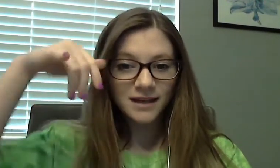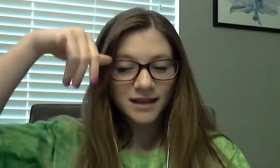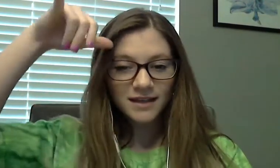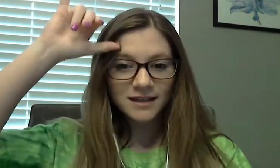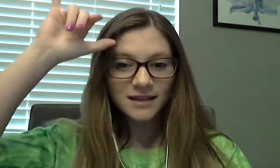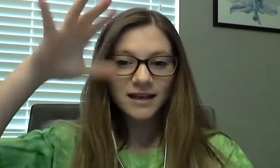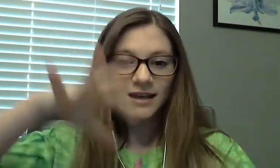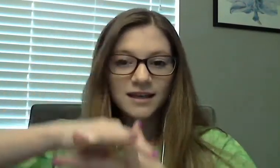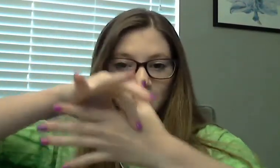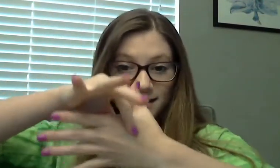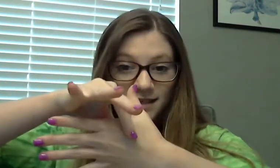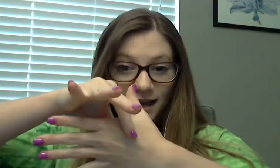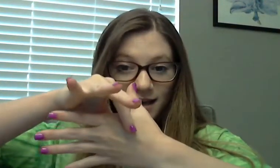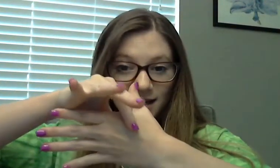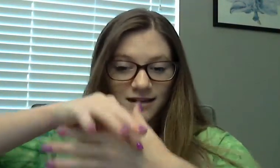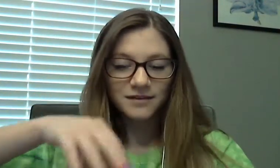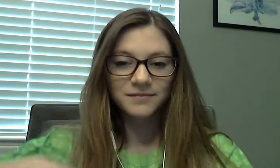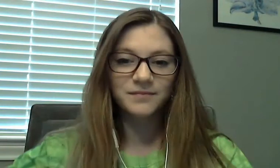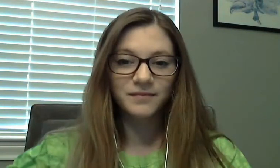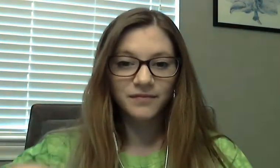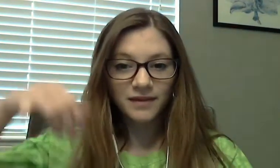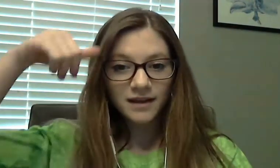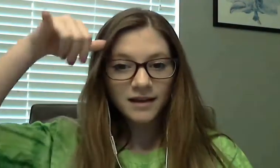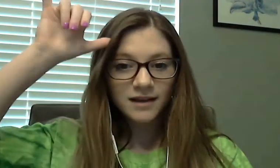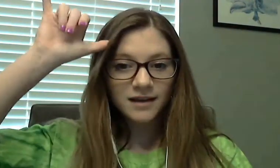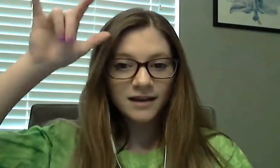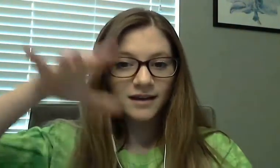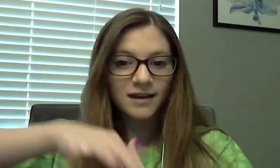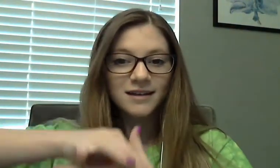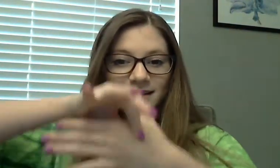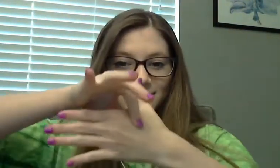steak. I signed cow meat, but it's steak.